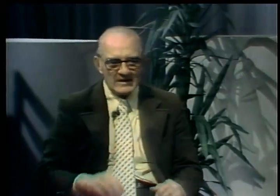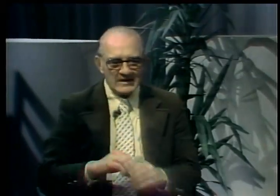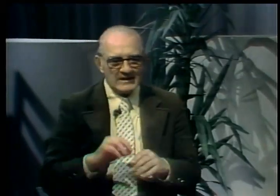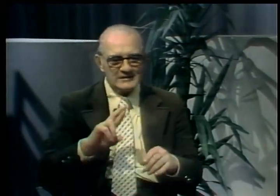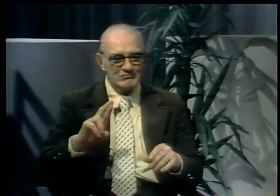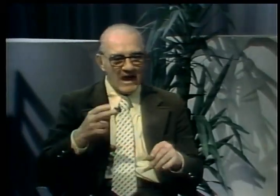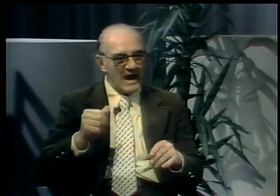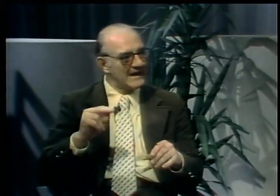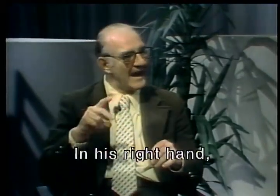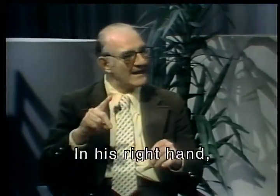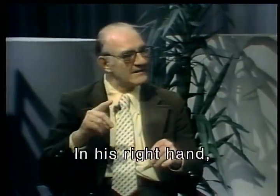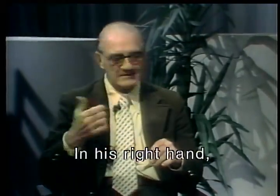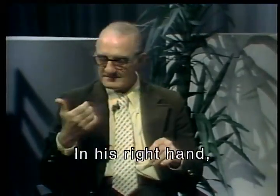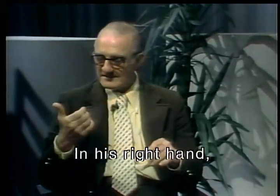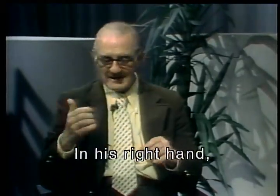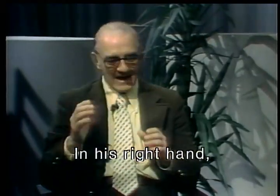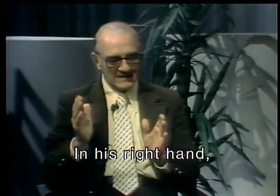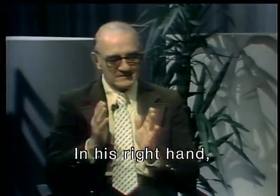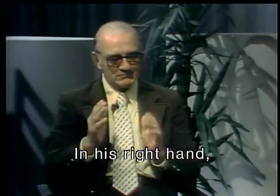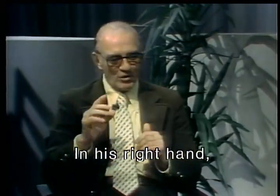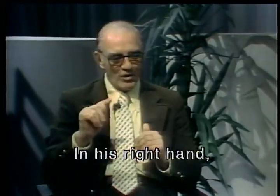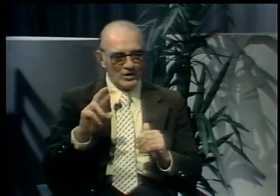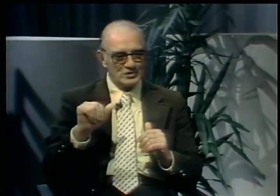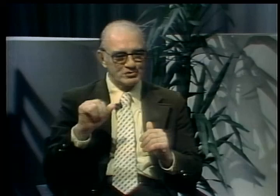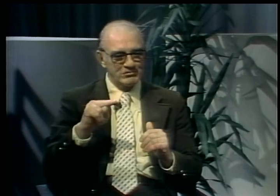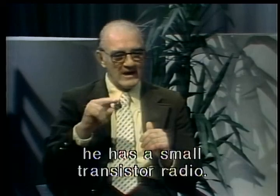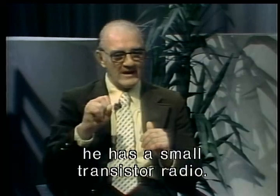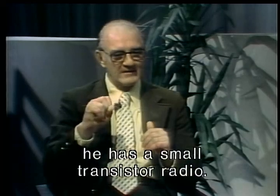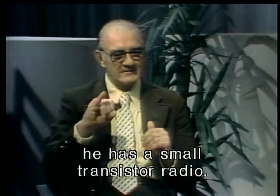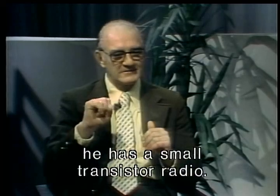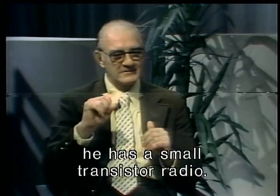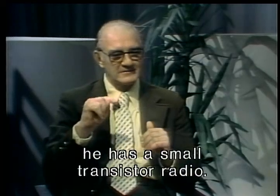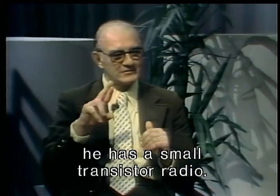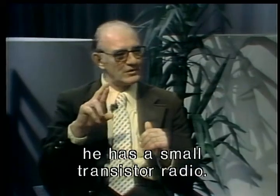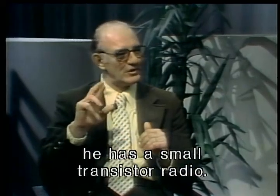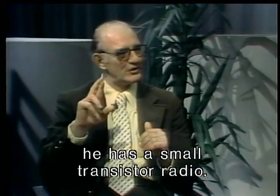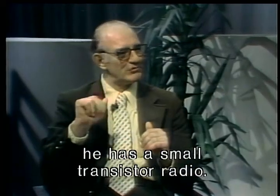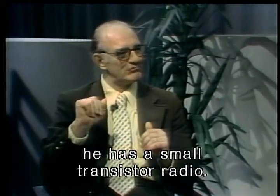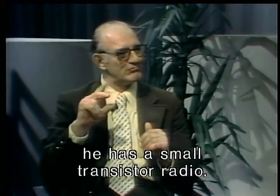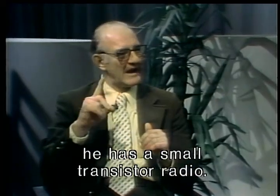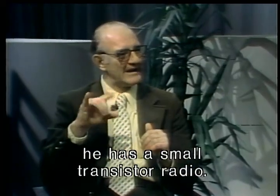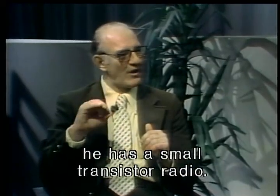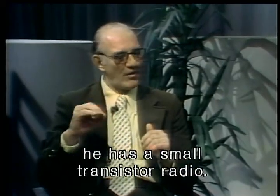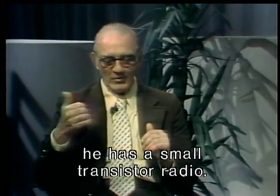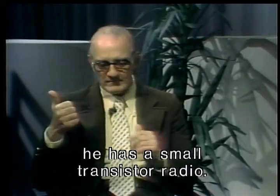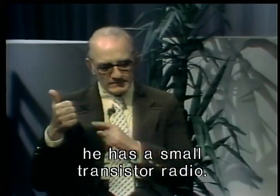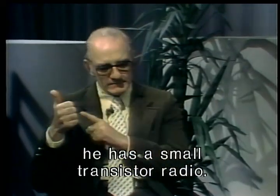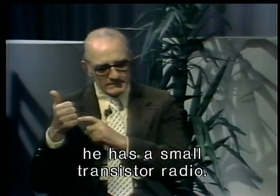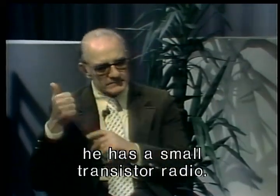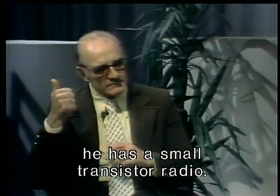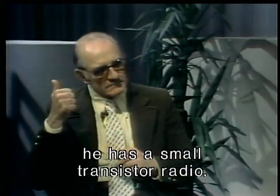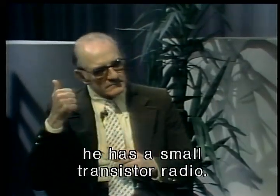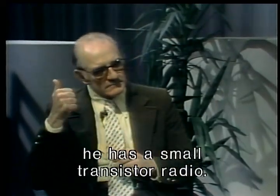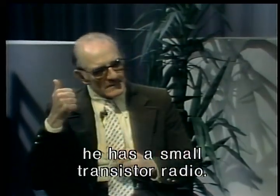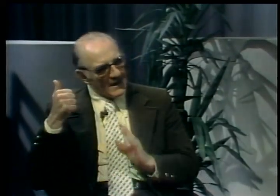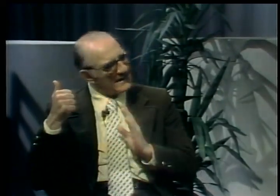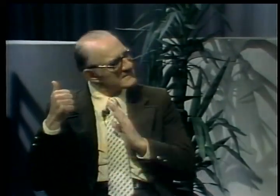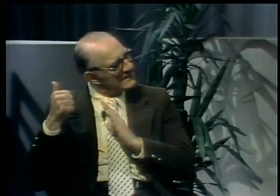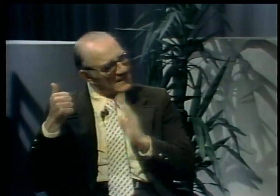In his right hand, he has a small transistor radio. And he's